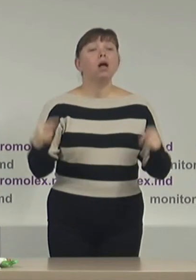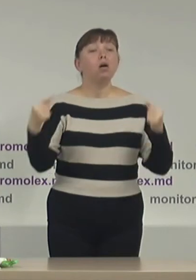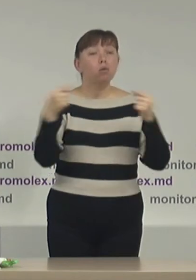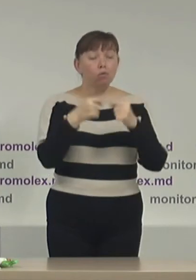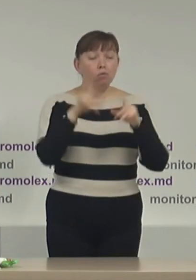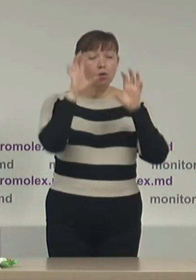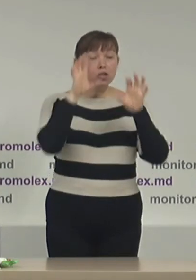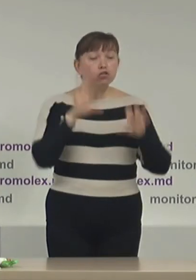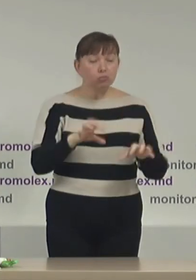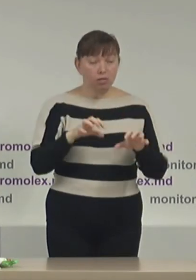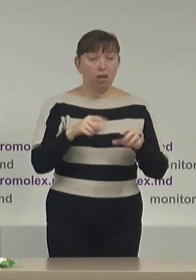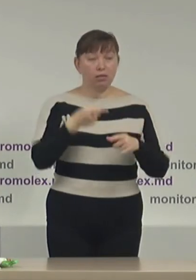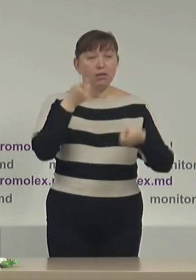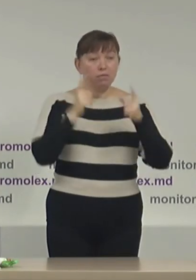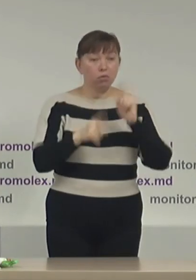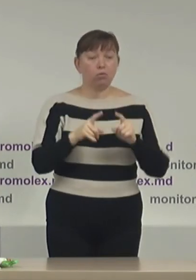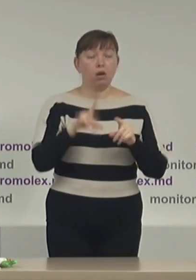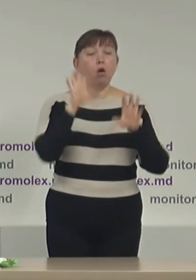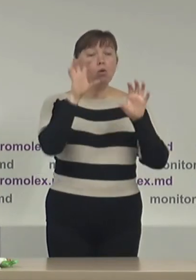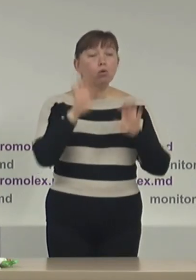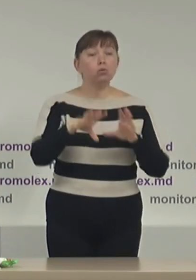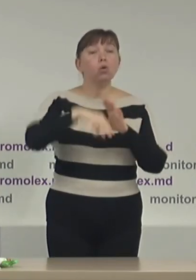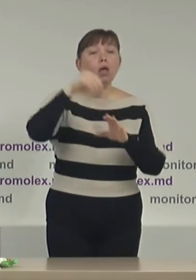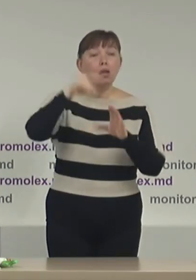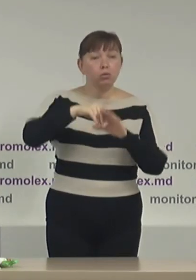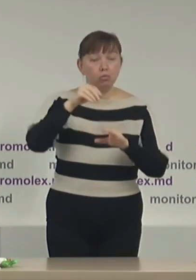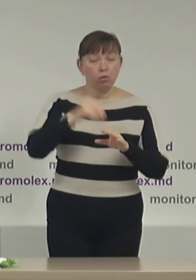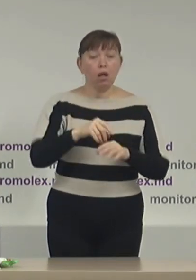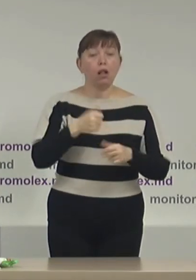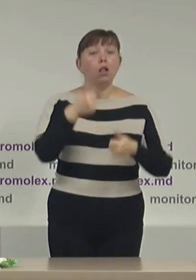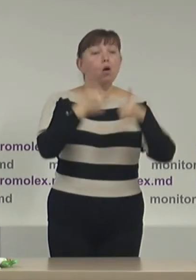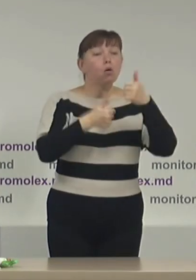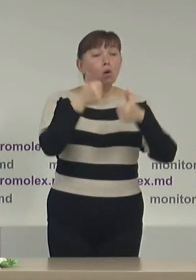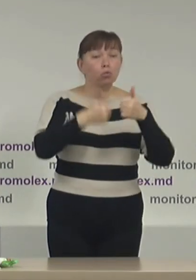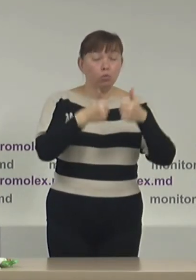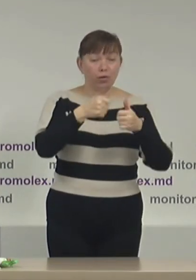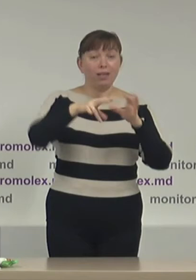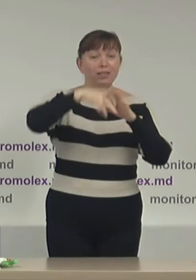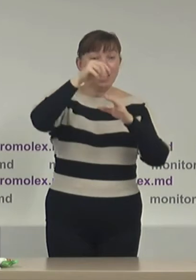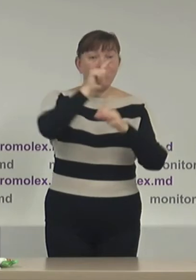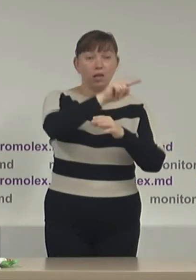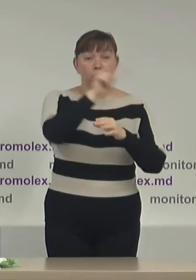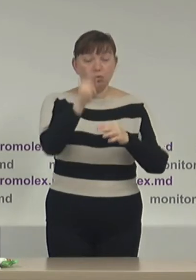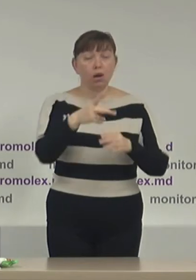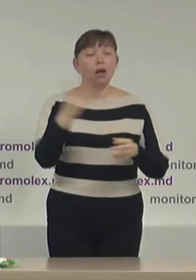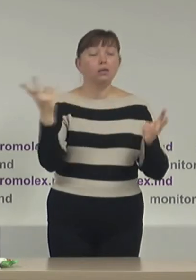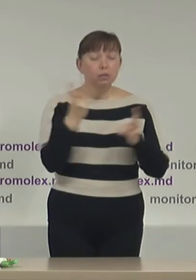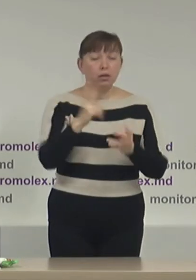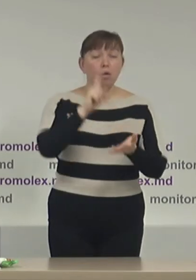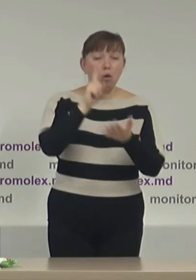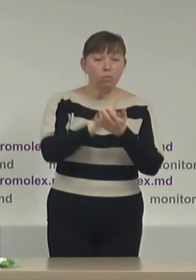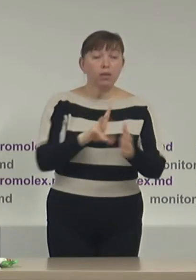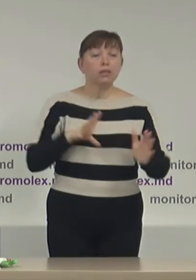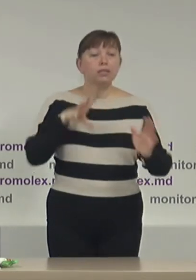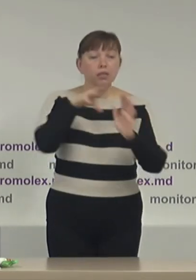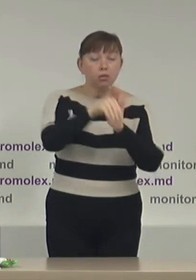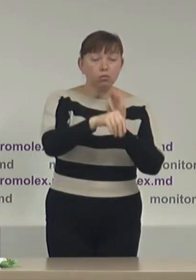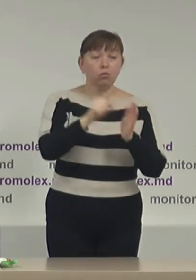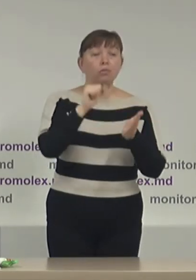Also, according to the current law, according to the electoral code, electoral contenders must